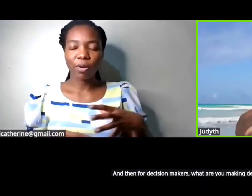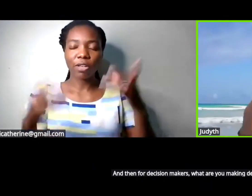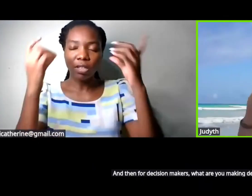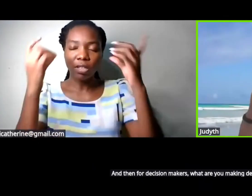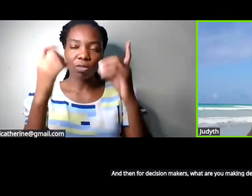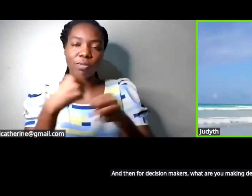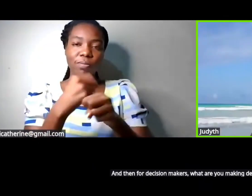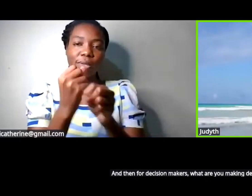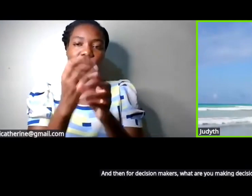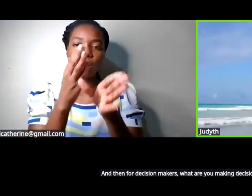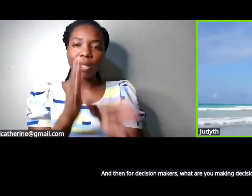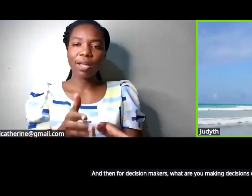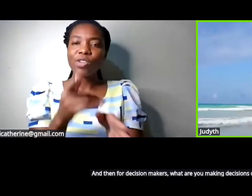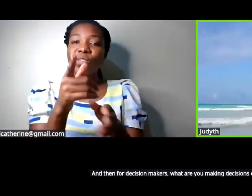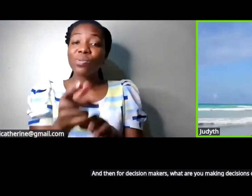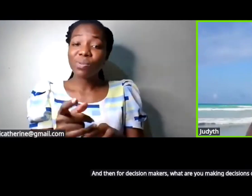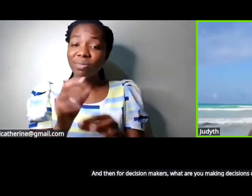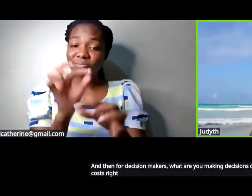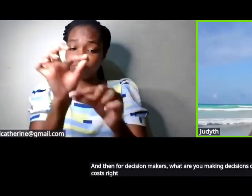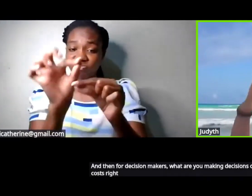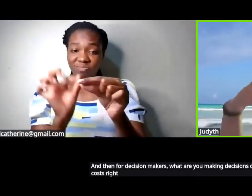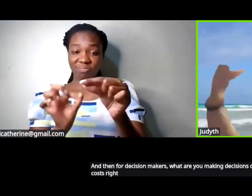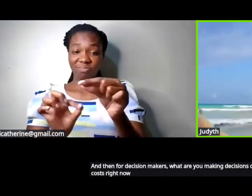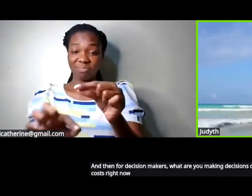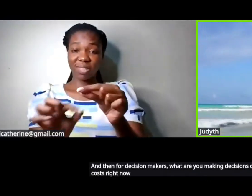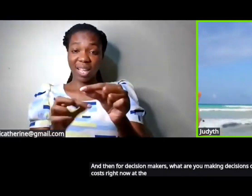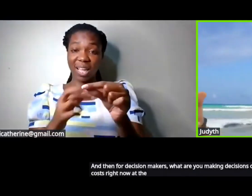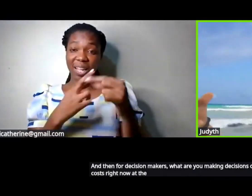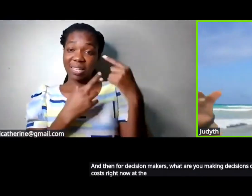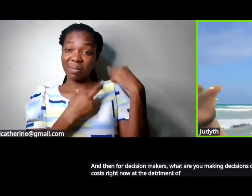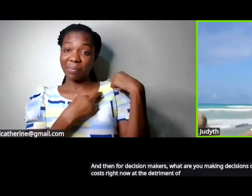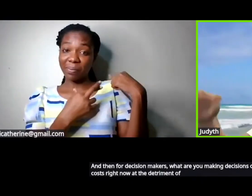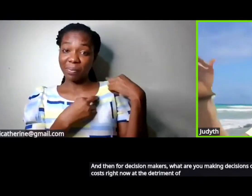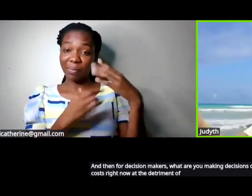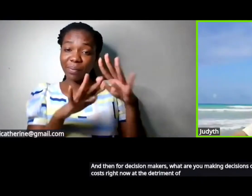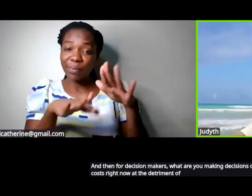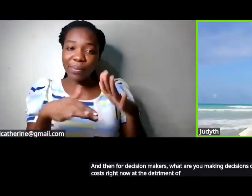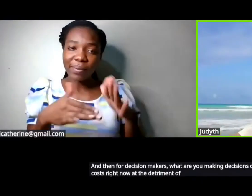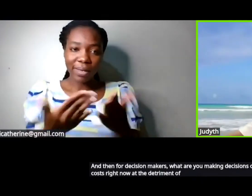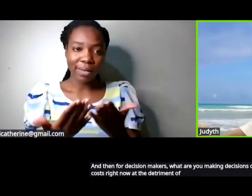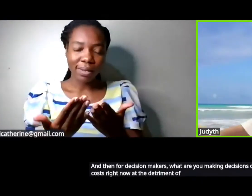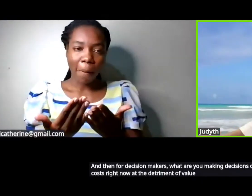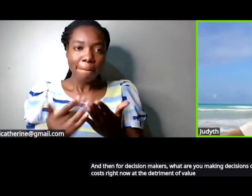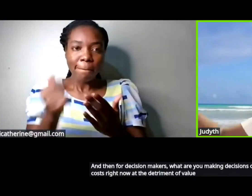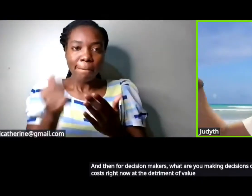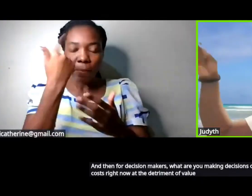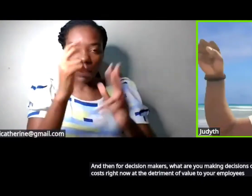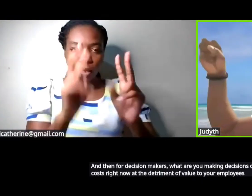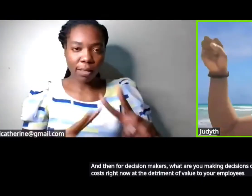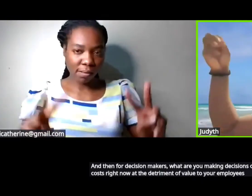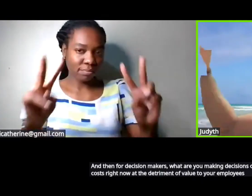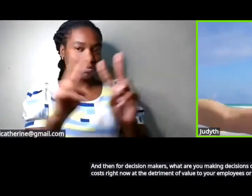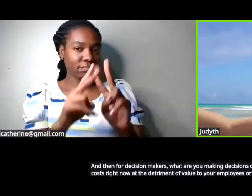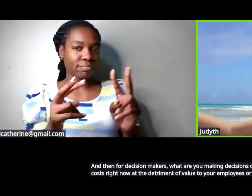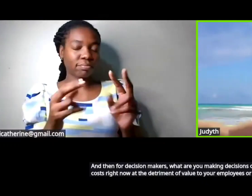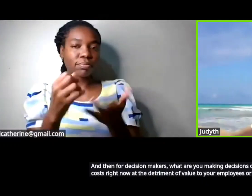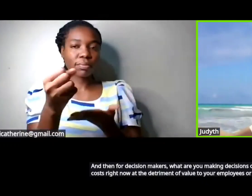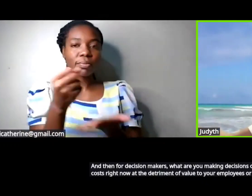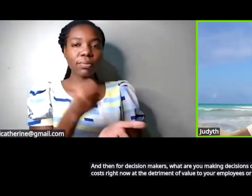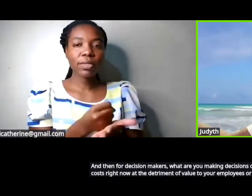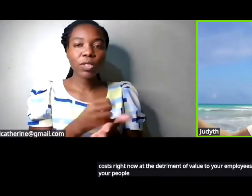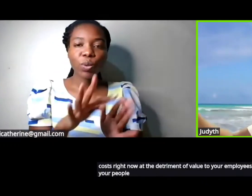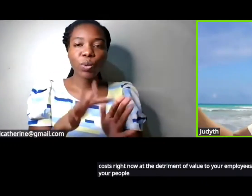you cutting costs right now at the detriment of value to your employees or your staff or your people within